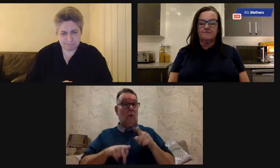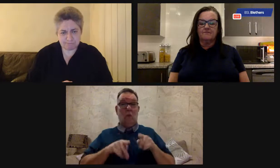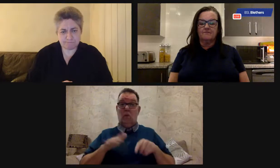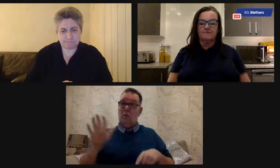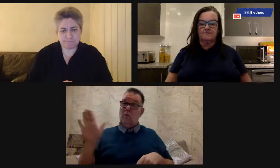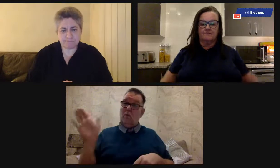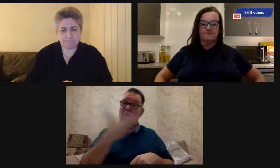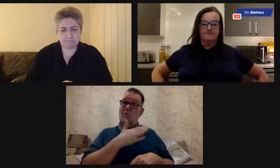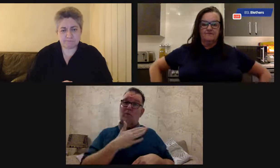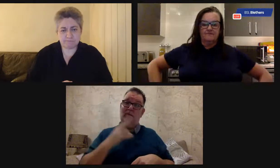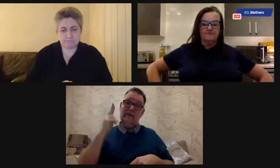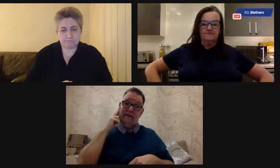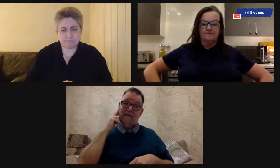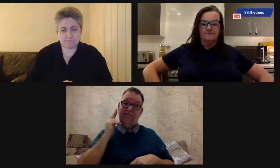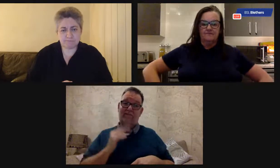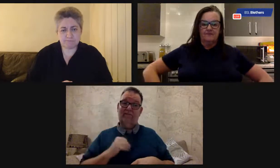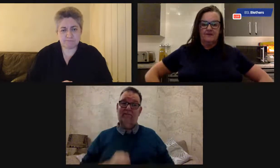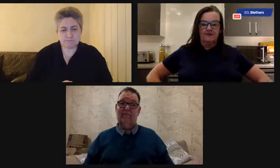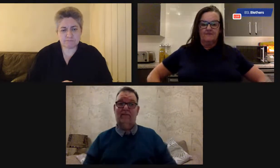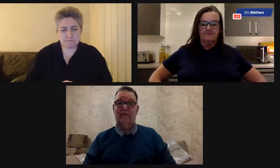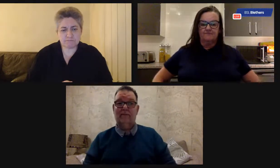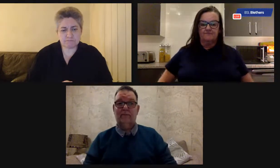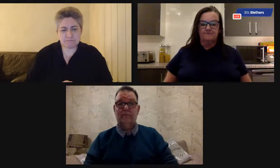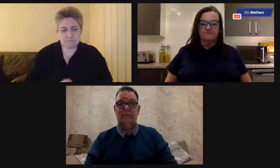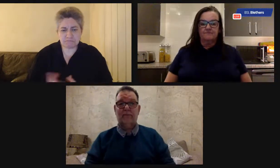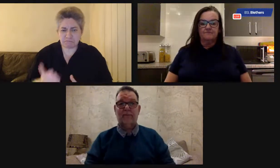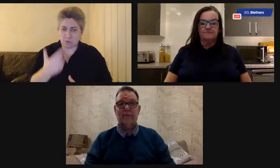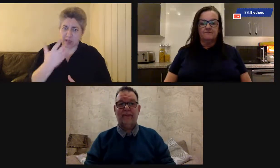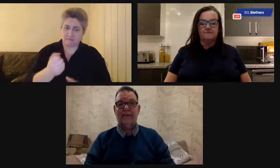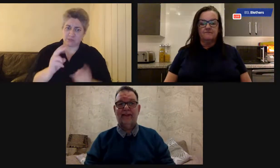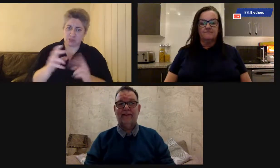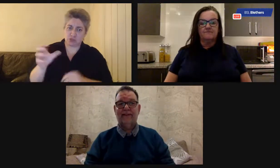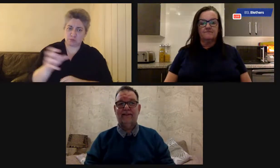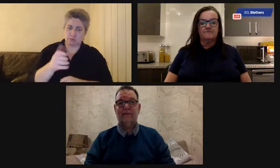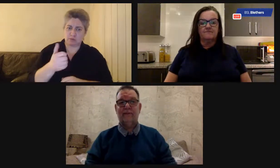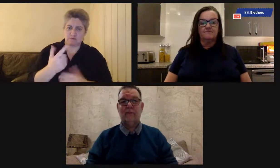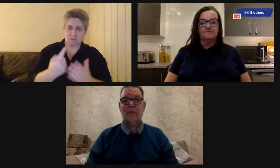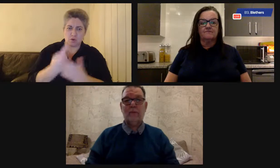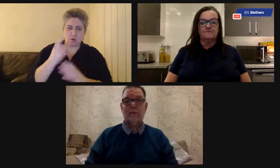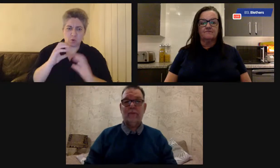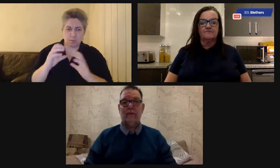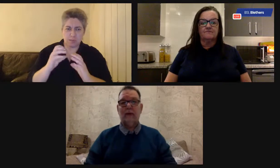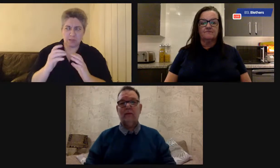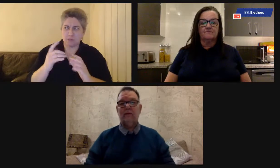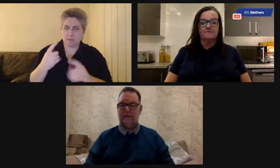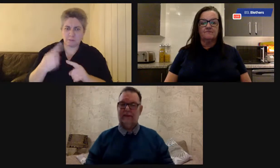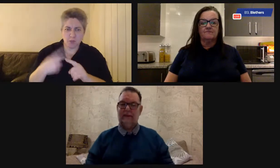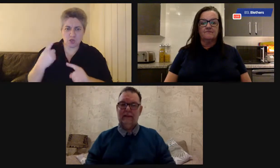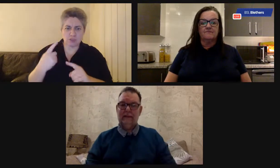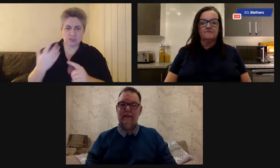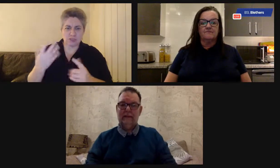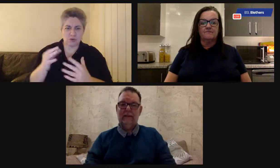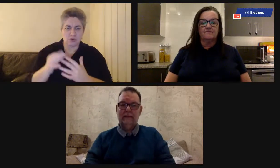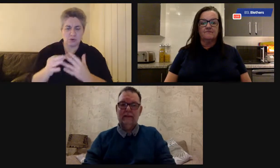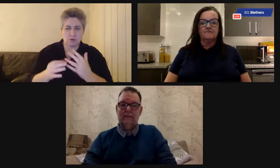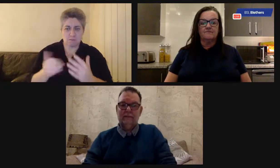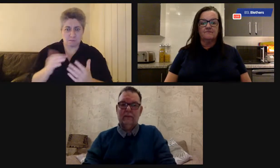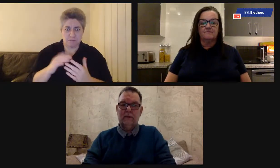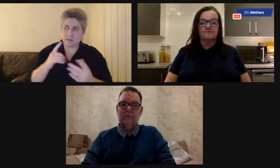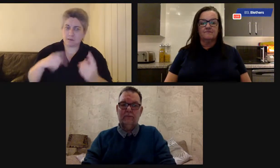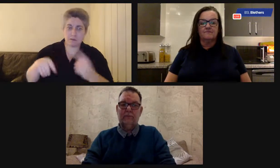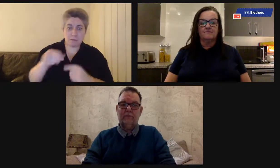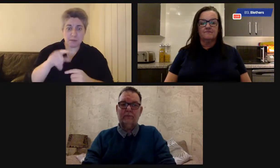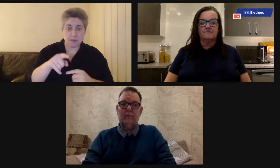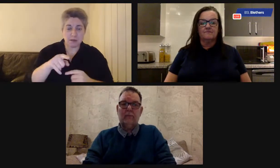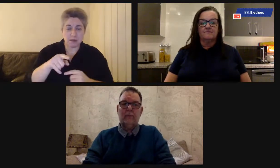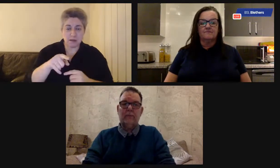aid incident, or any other activity that we would want to be involved in. Oh, that's brilliant. So you're actually